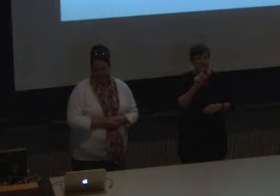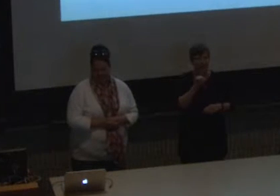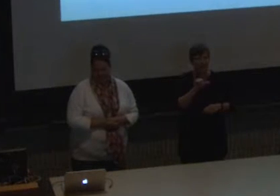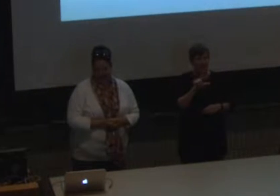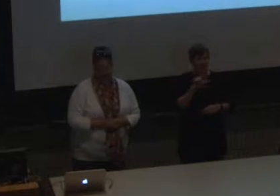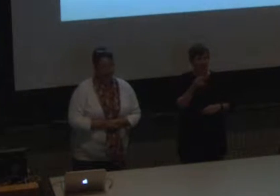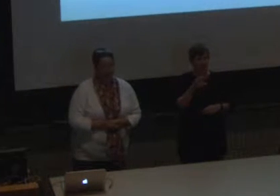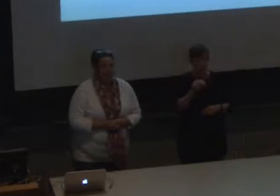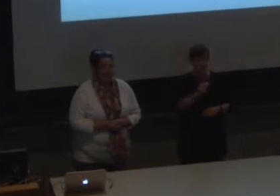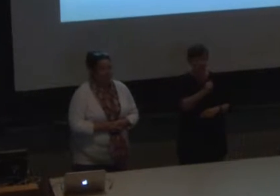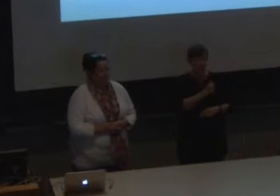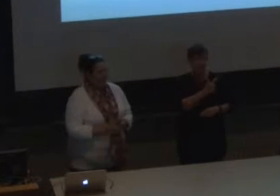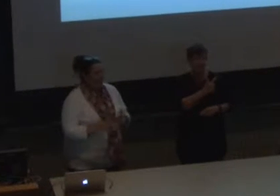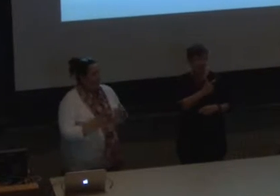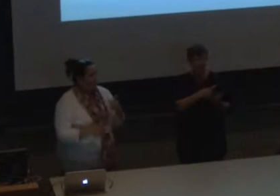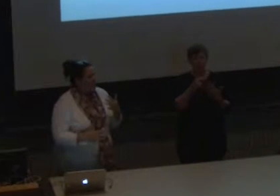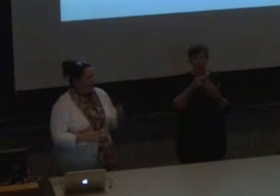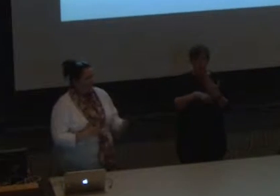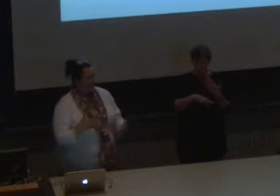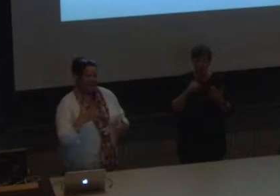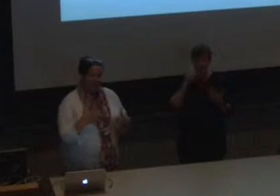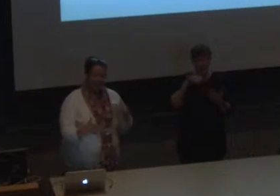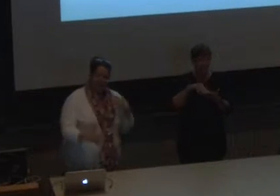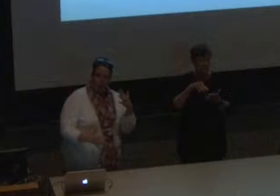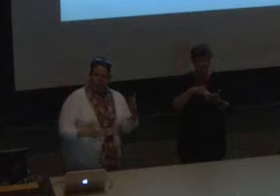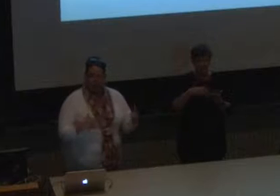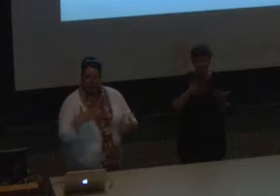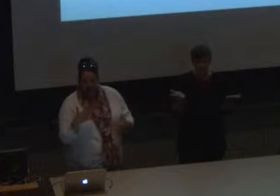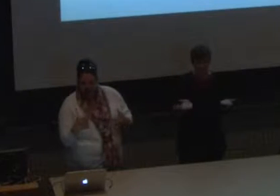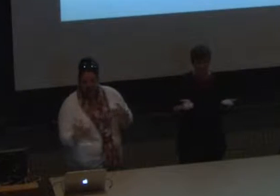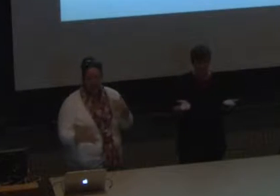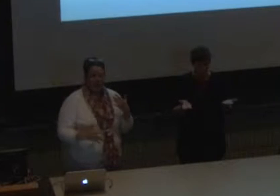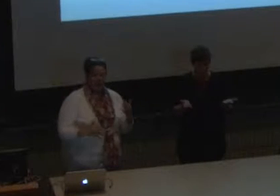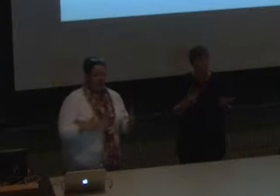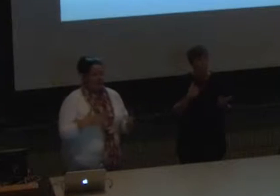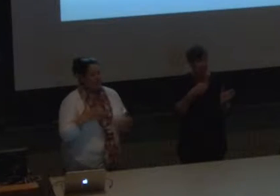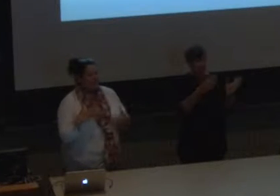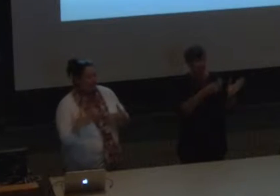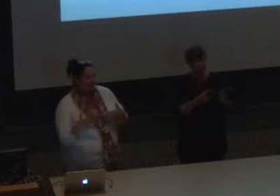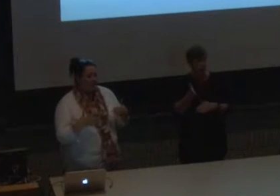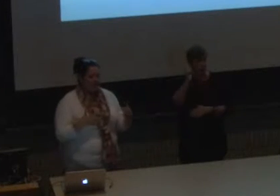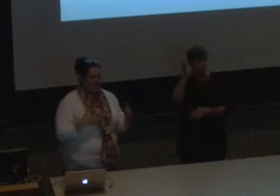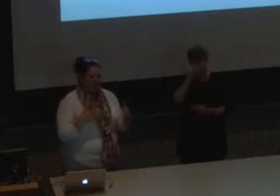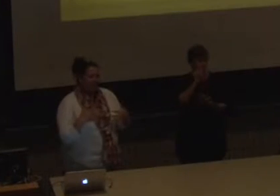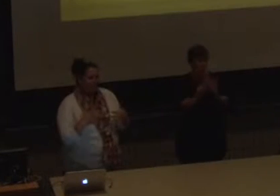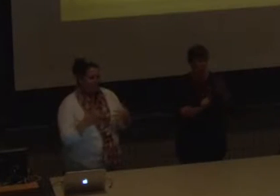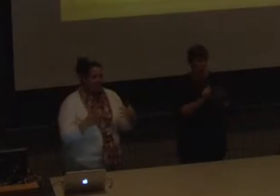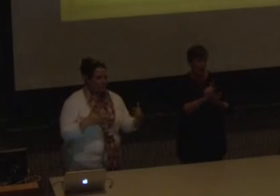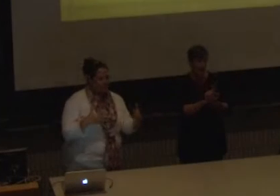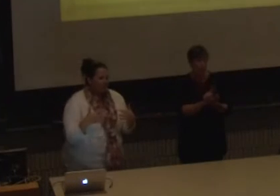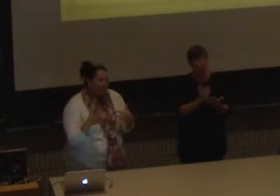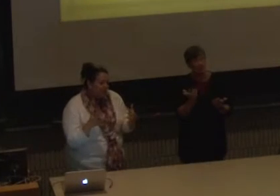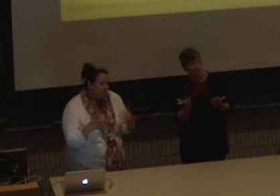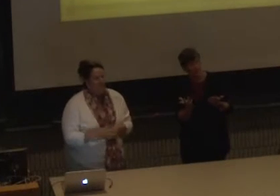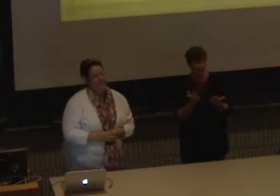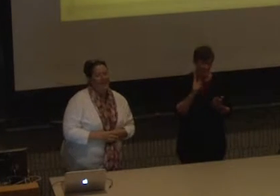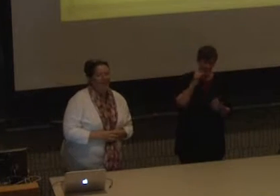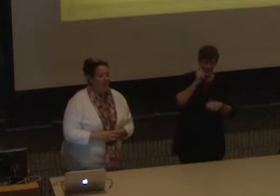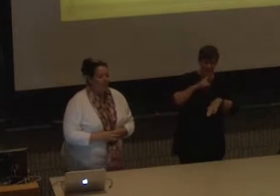Studies. We have planned about an hour talk. That's on deaf time, so you've got to be a little flexible, with